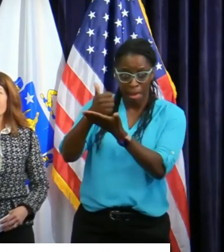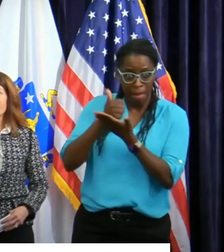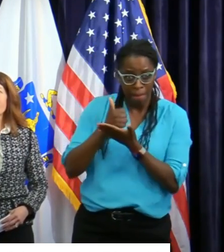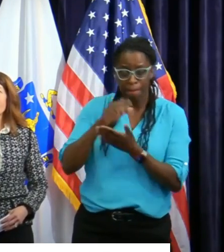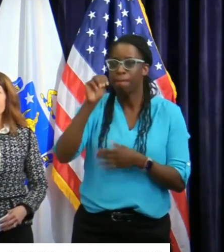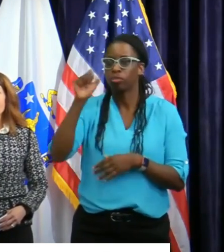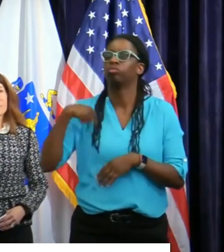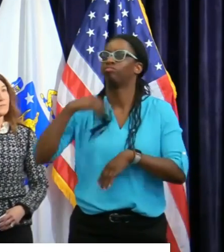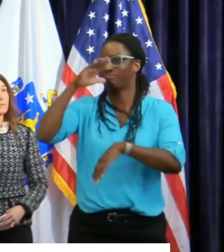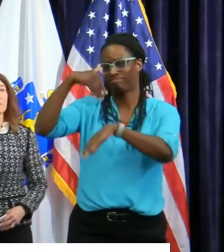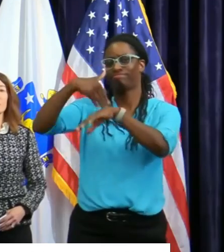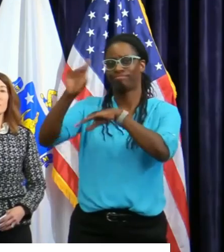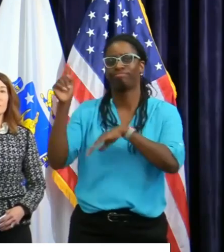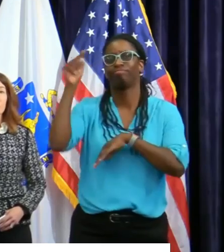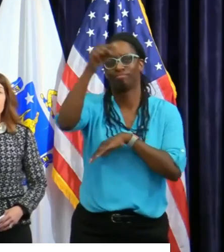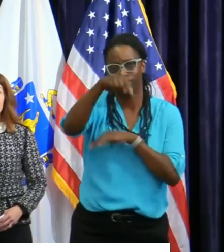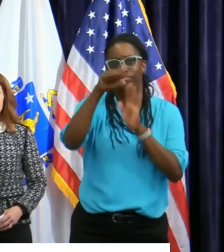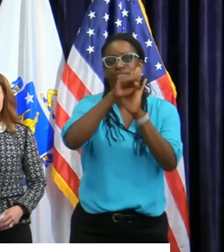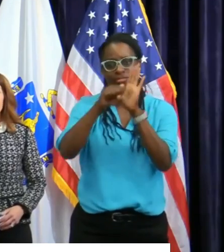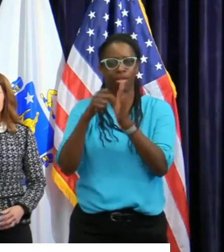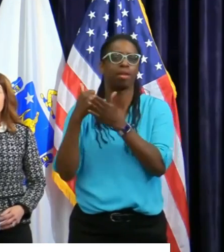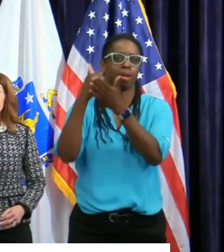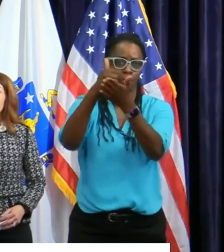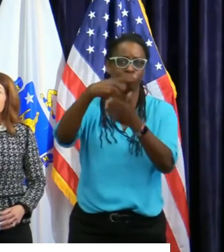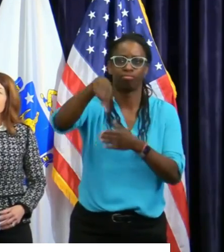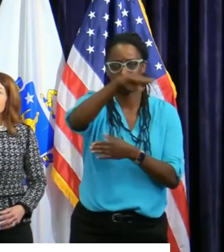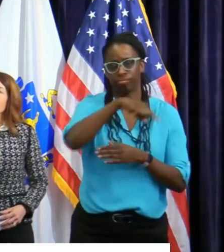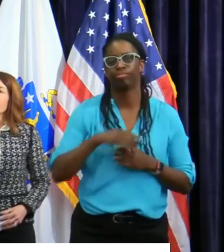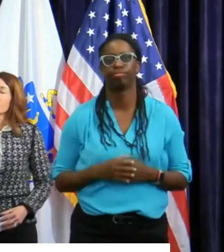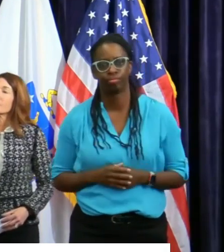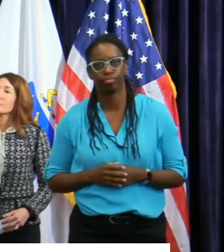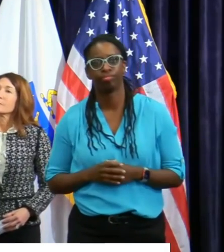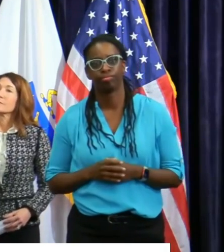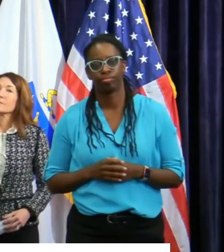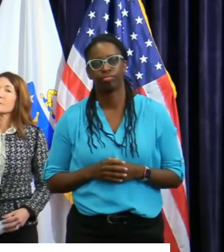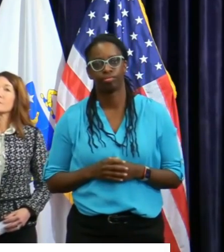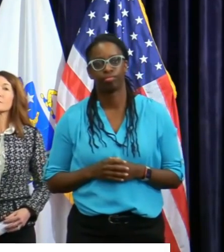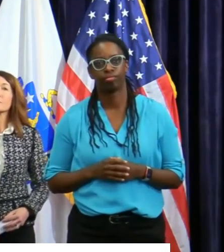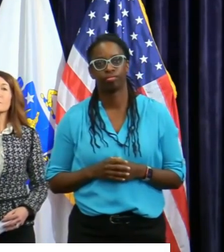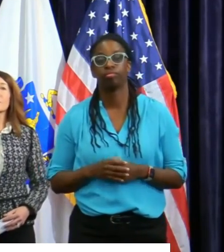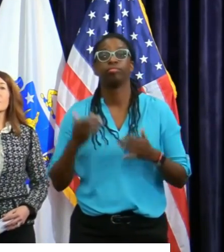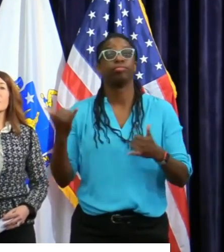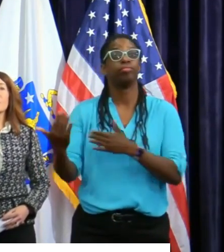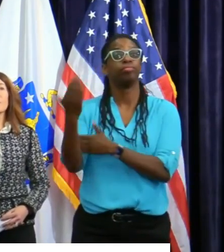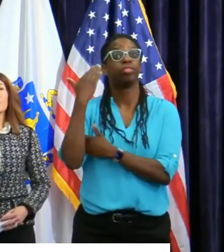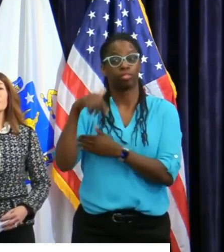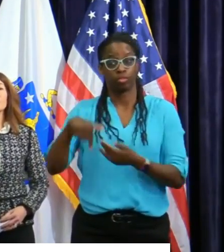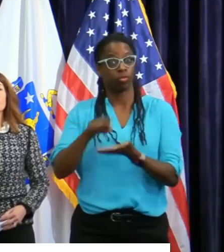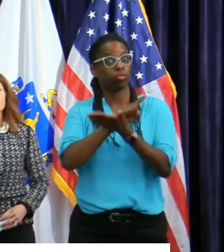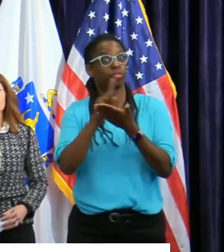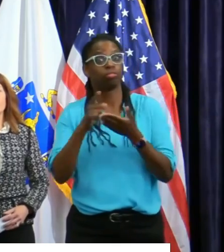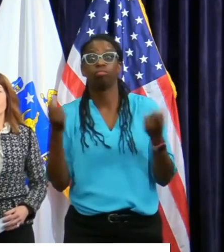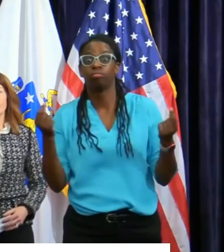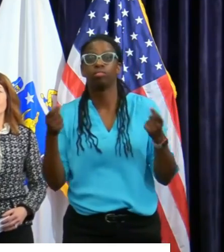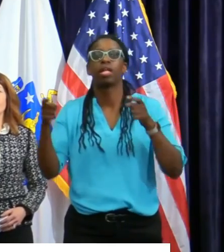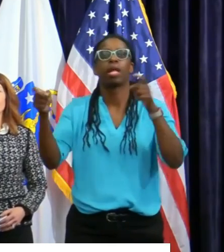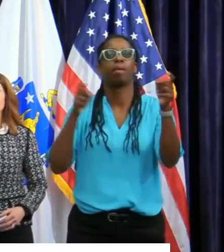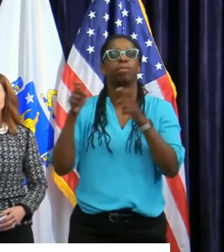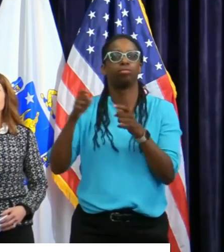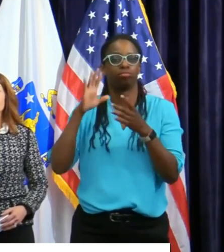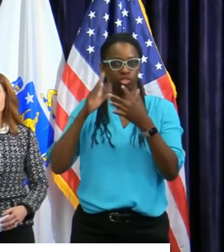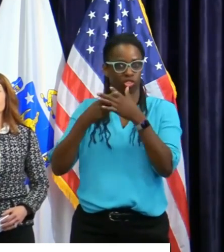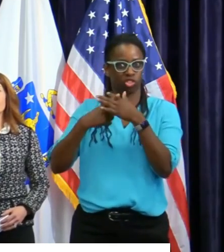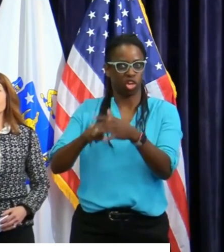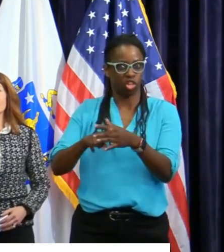sure we deliver for them. Now, with respect to this morning, starting this week, our administration will begin distributing over